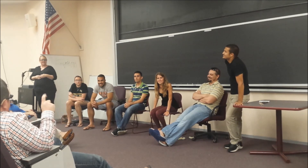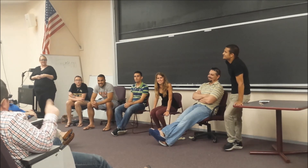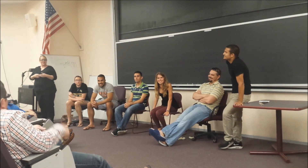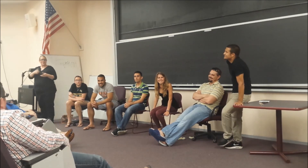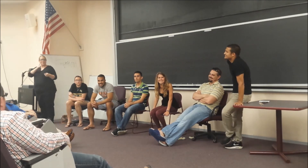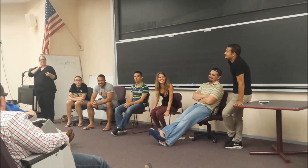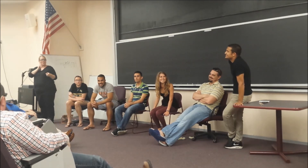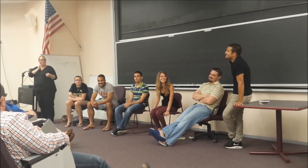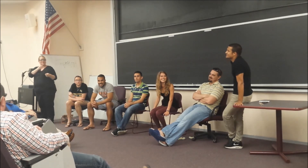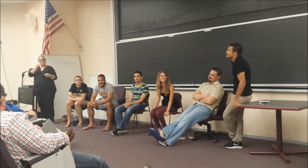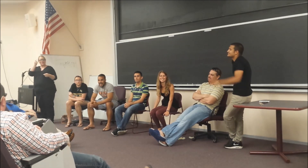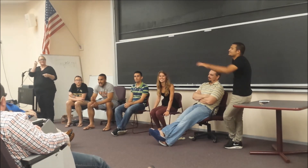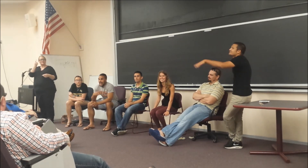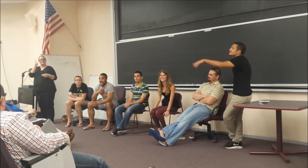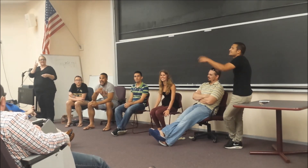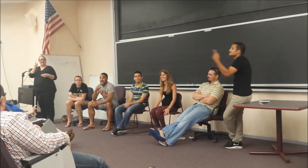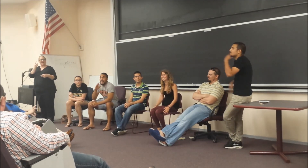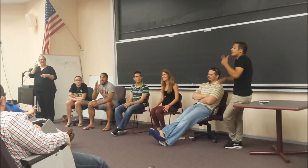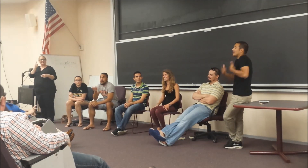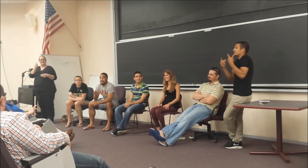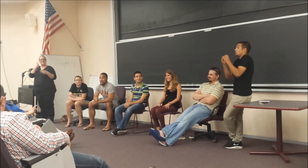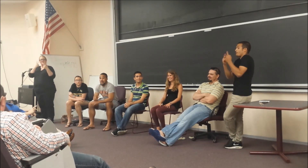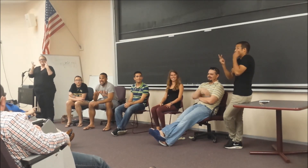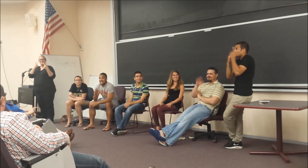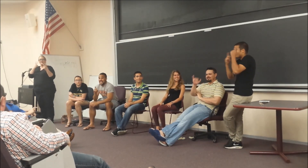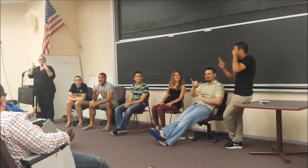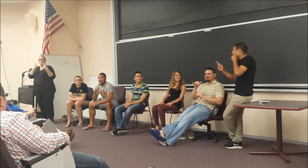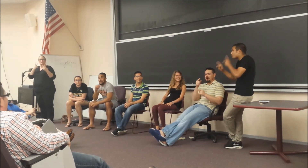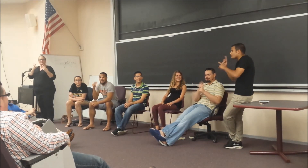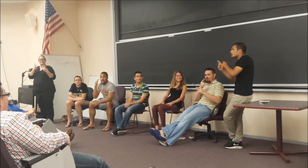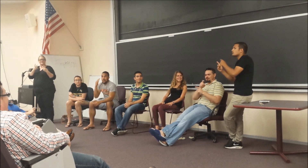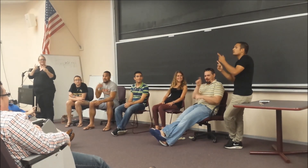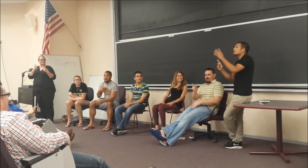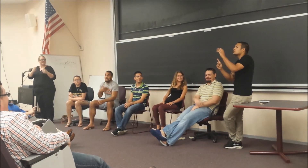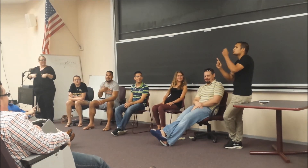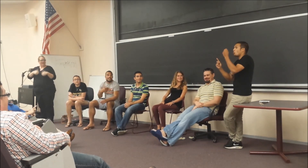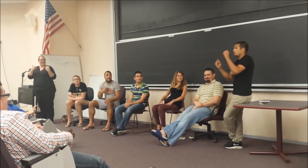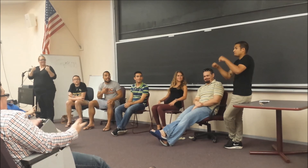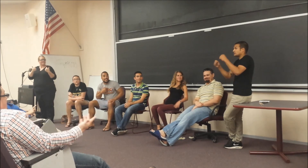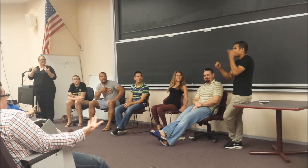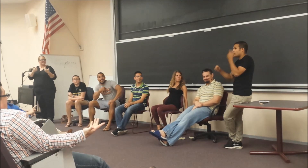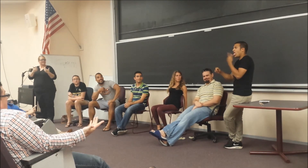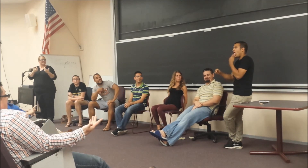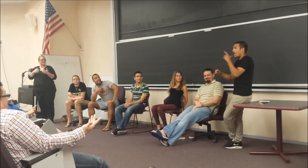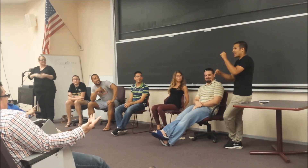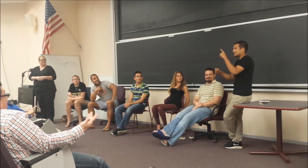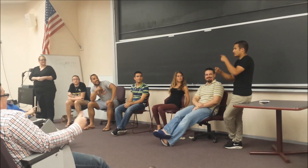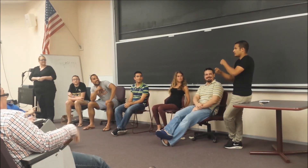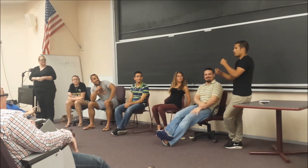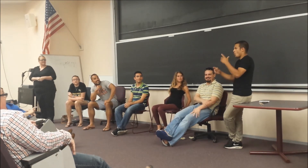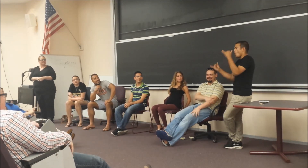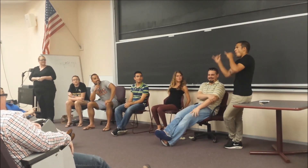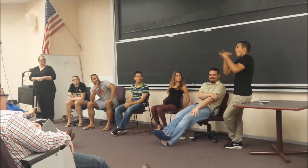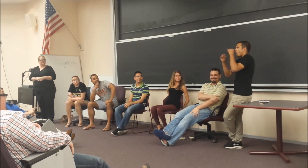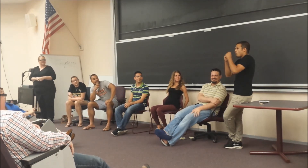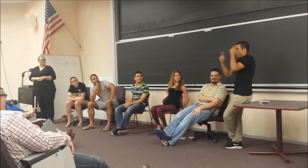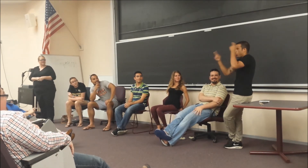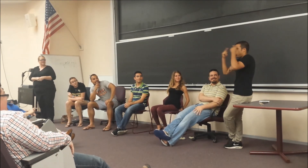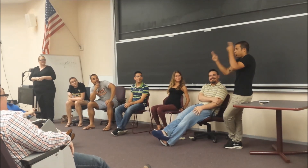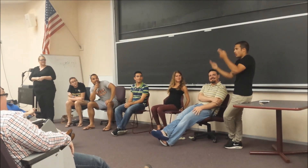Would you understand visual? Life is more visual for deaf people, so.